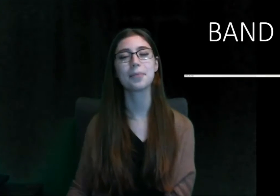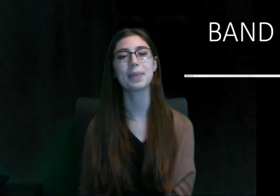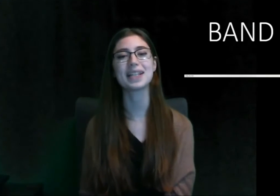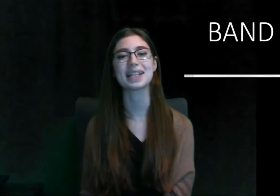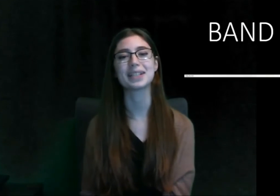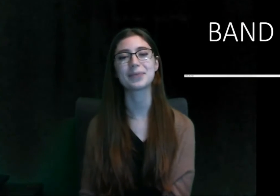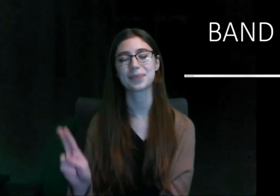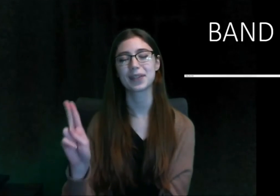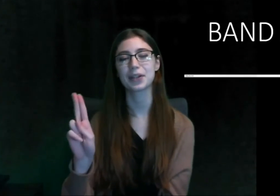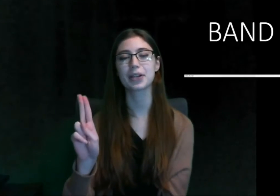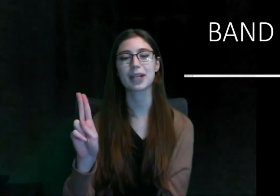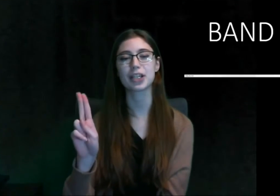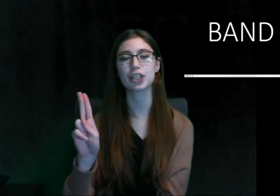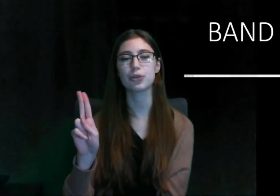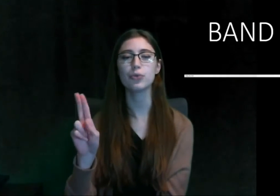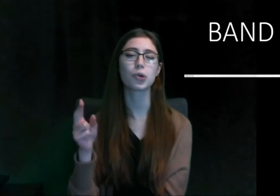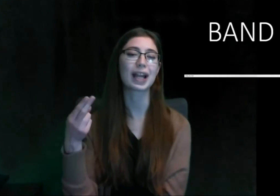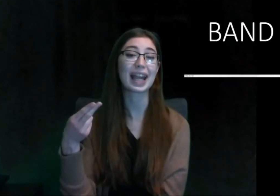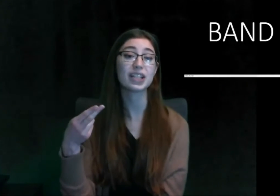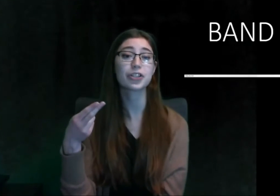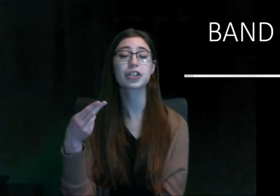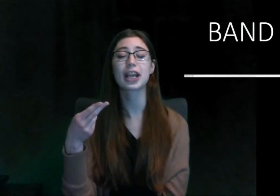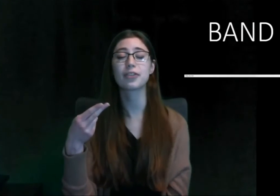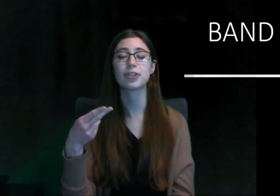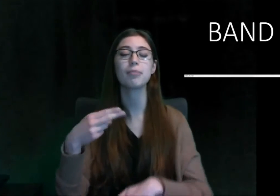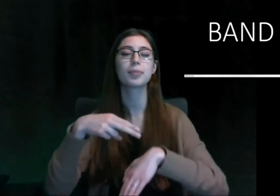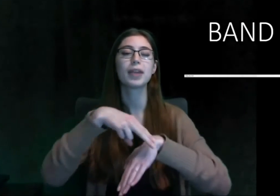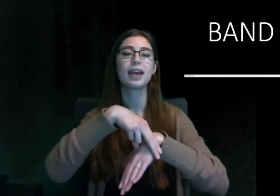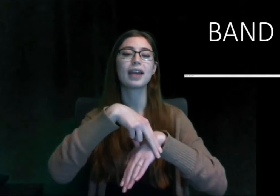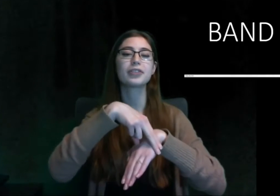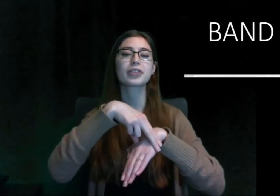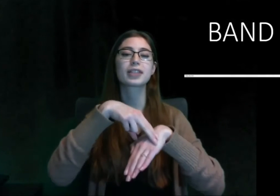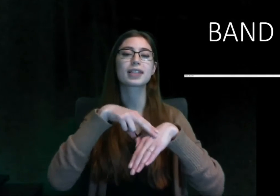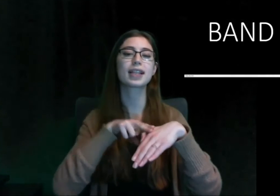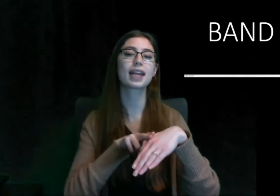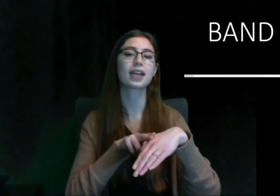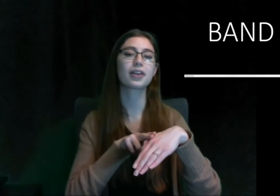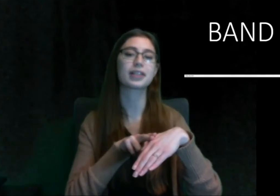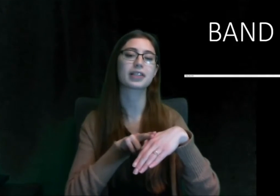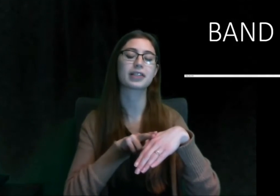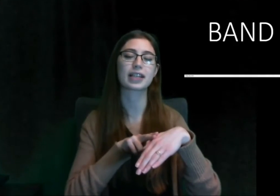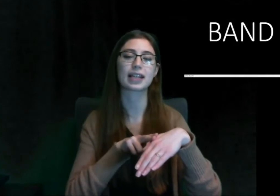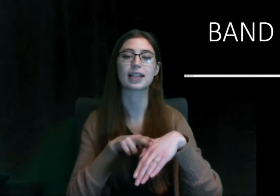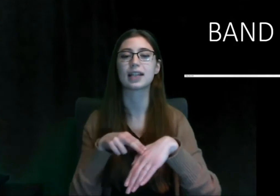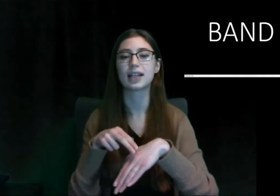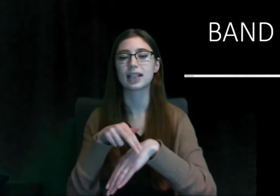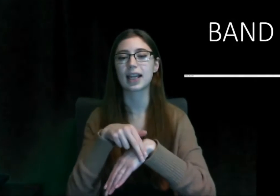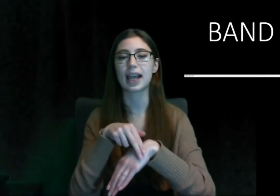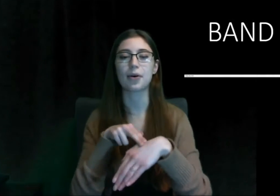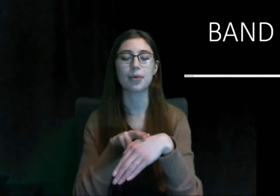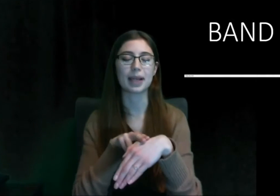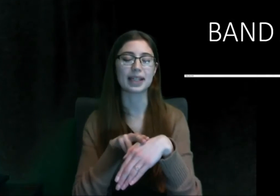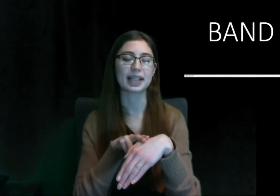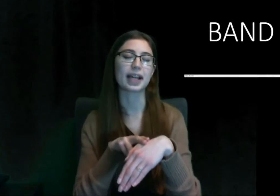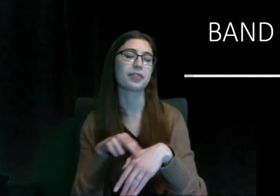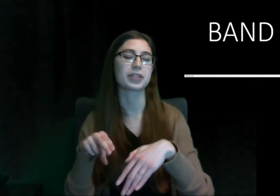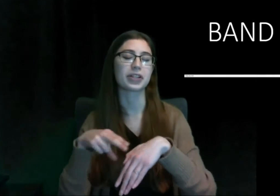Band-Aid. You're going to make a U or H handshake and just slide it across your skin like how a Band-Aid covers your